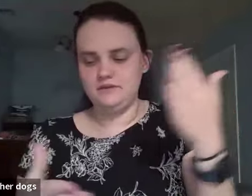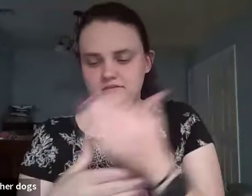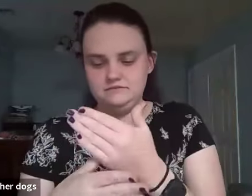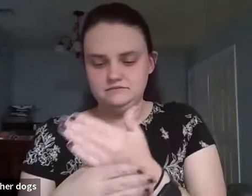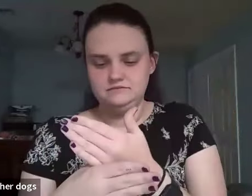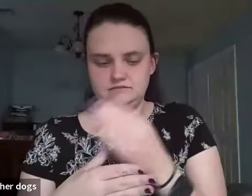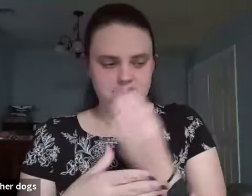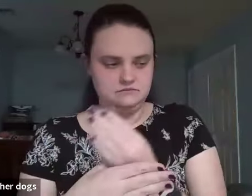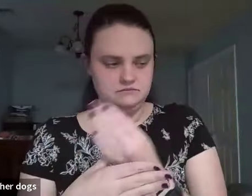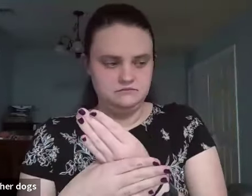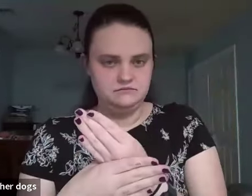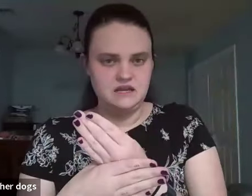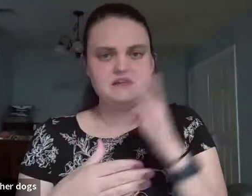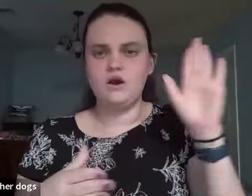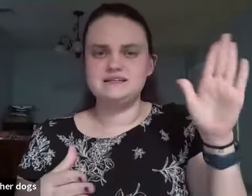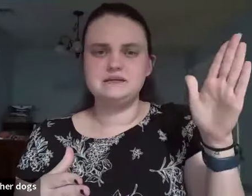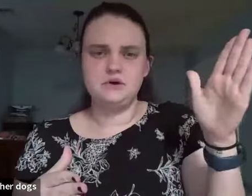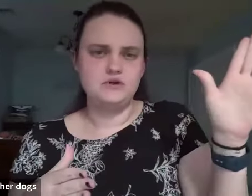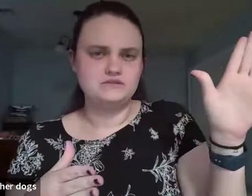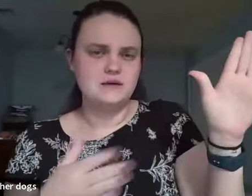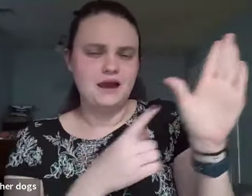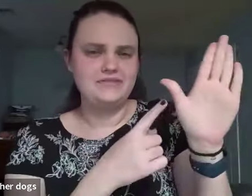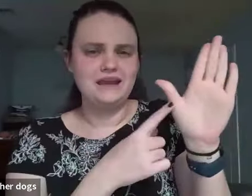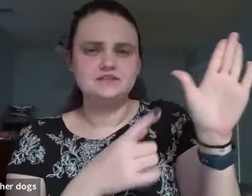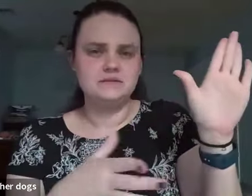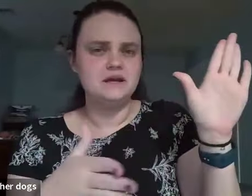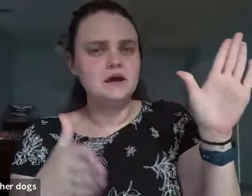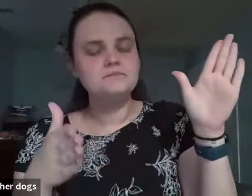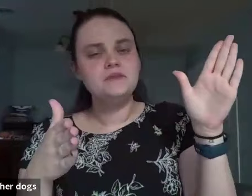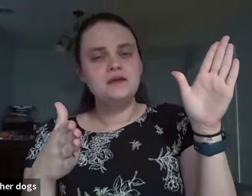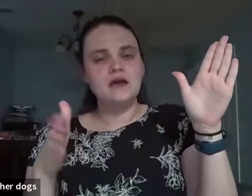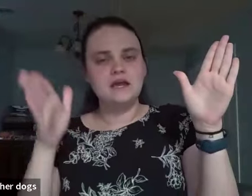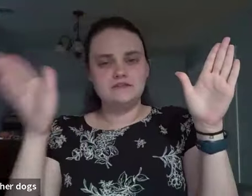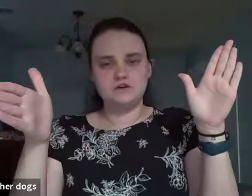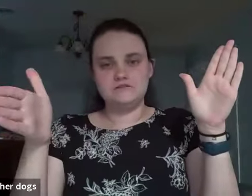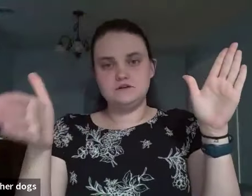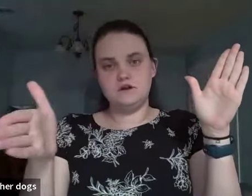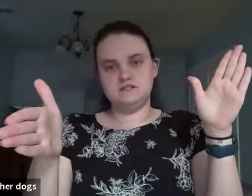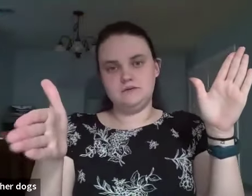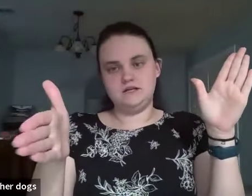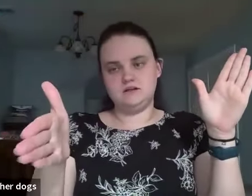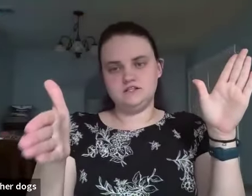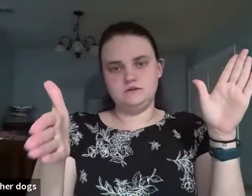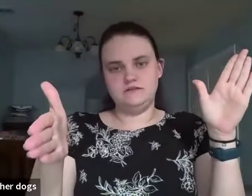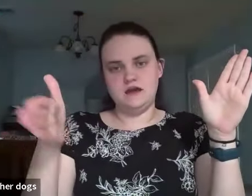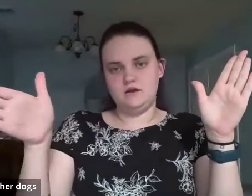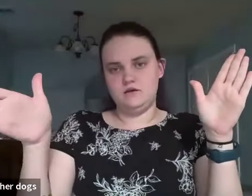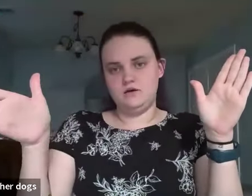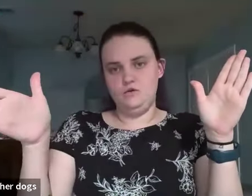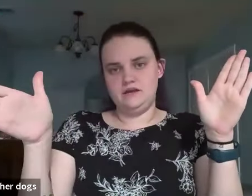up. I think honestly both goes up. I think I do keep mine up. And then you're gonna have your non-dominant also in that